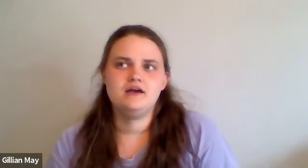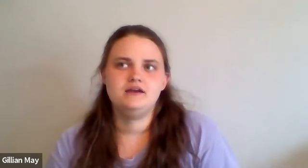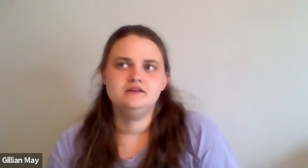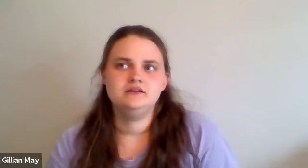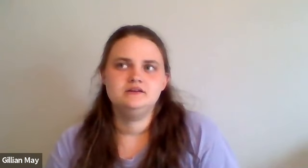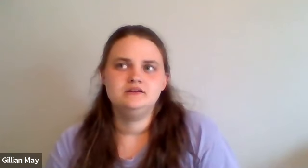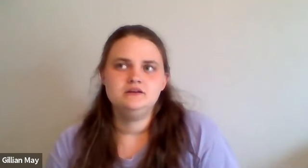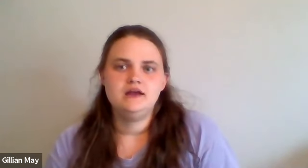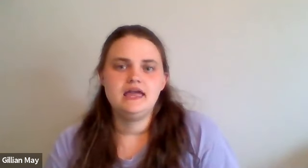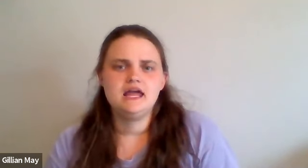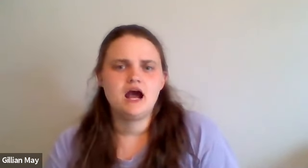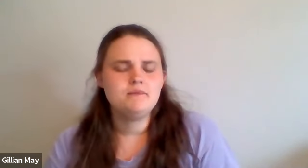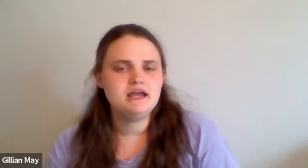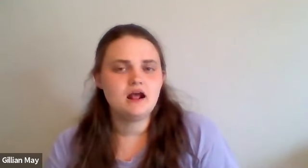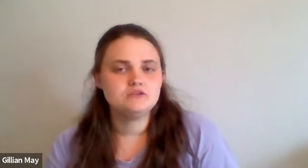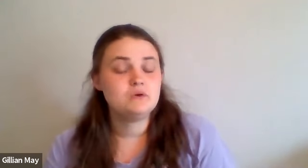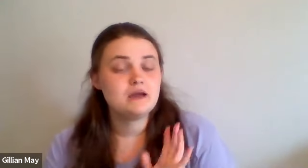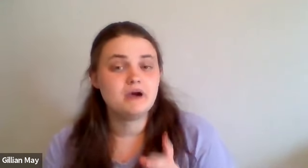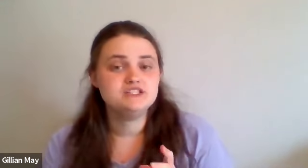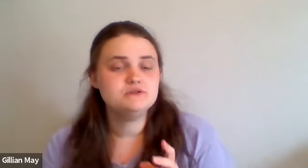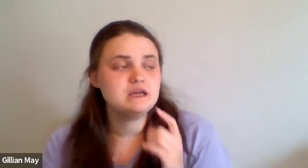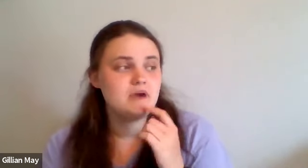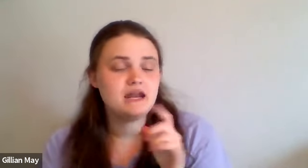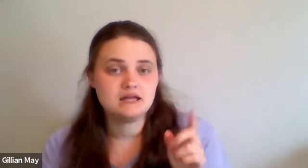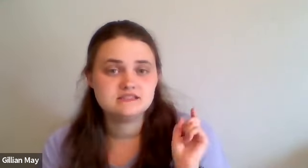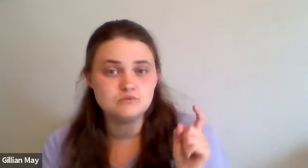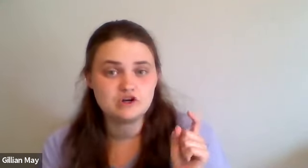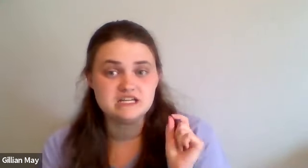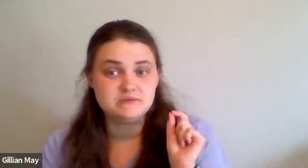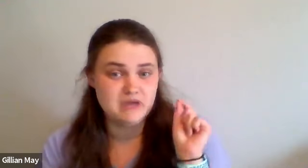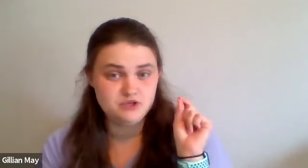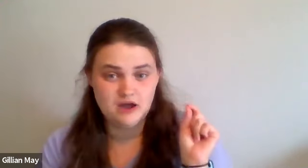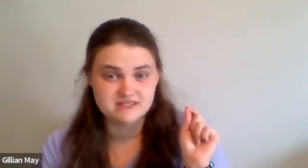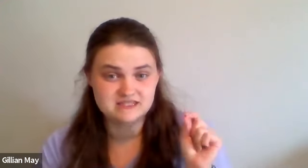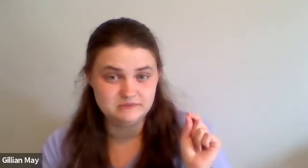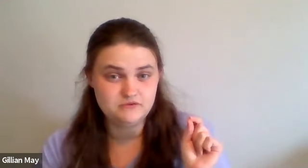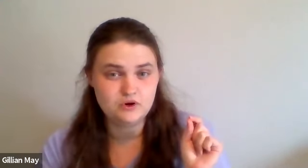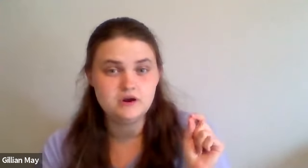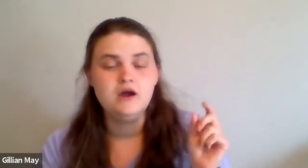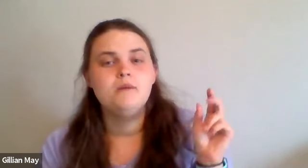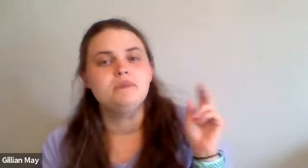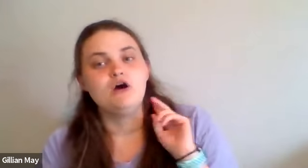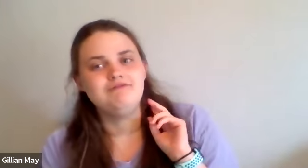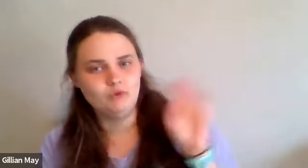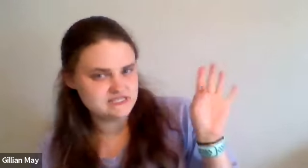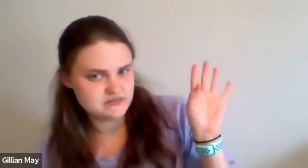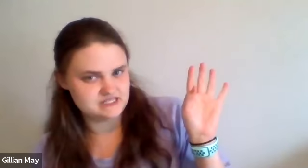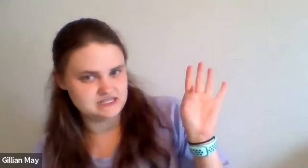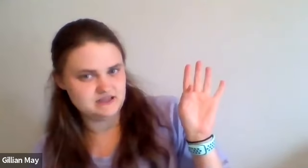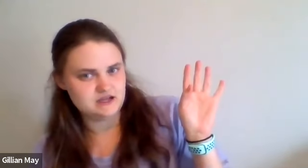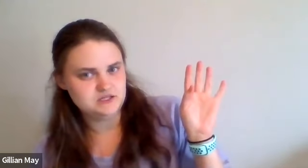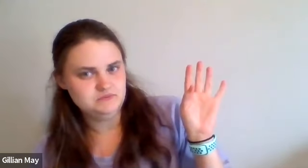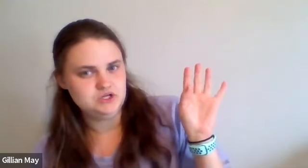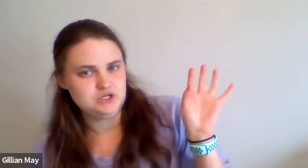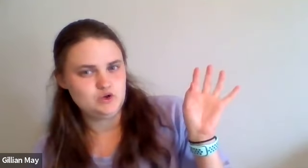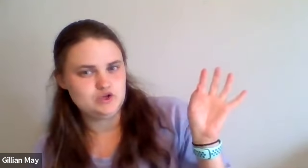Okay. And what I might do is I might add some words that maybe you haven't seen before, but I'll voice them as I sign them,